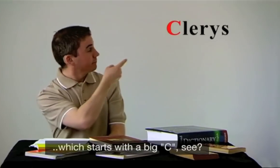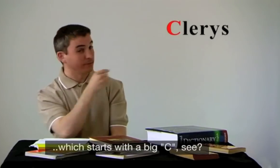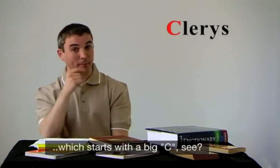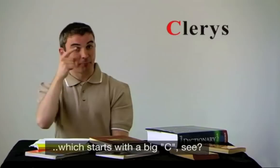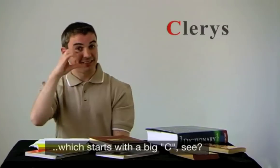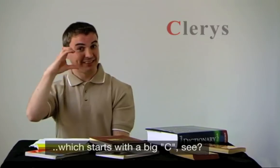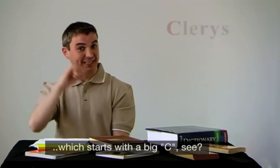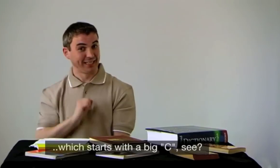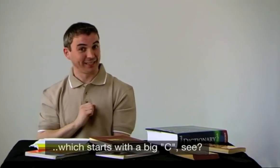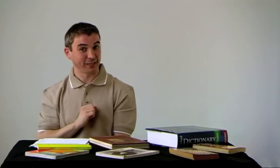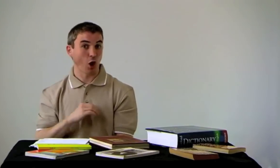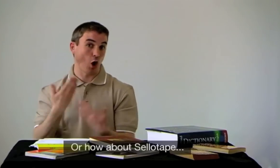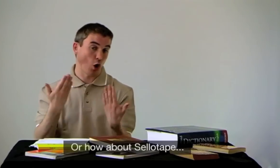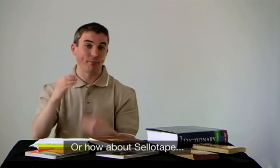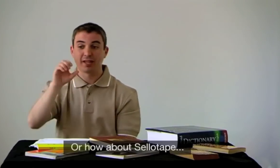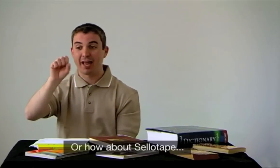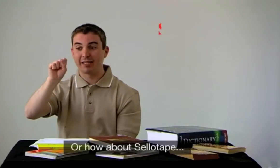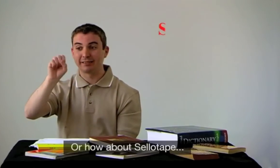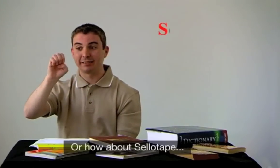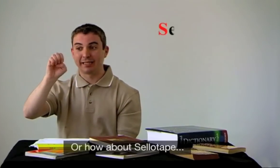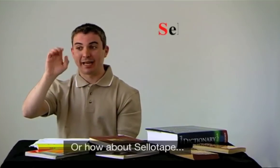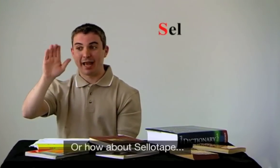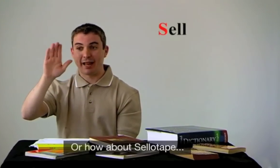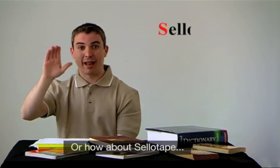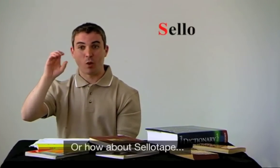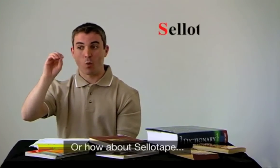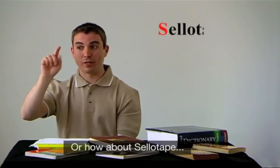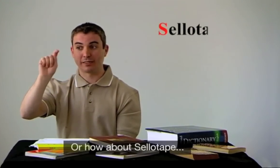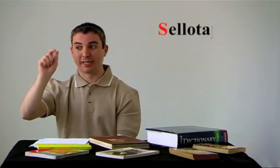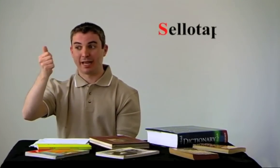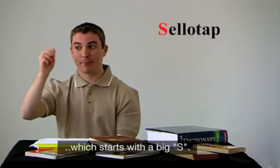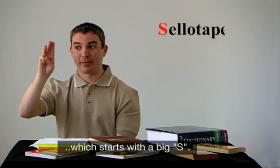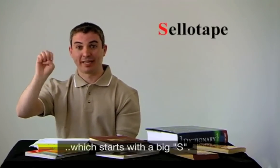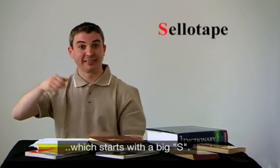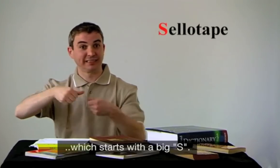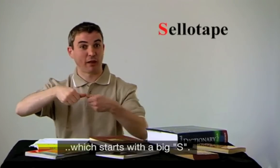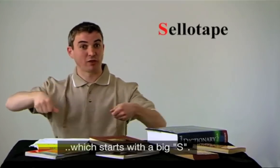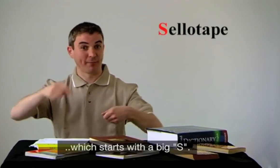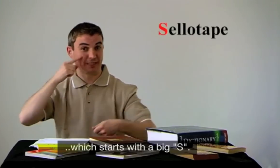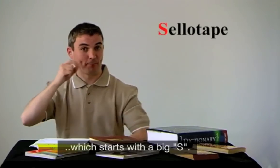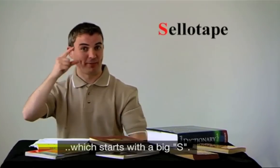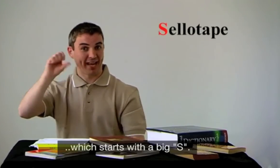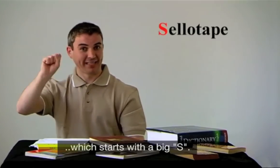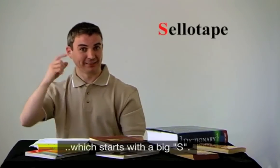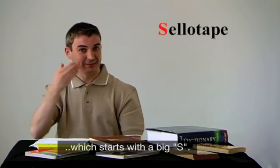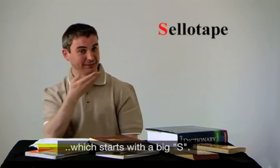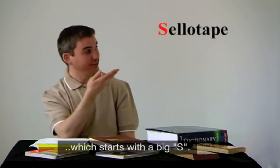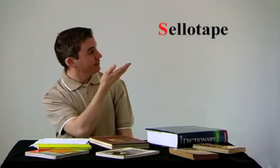See? Or how about Sellotape, which starts with a big S.